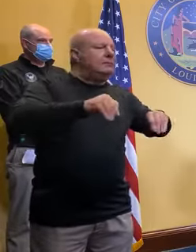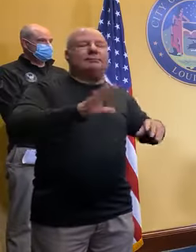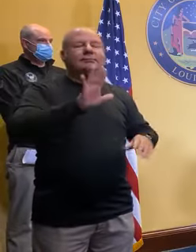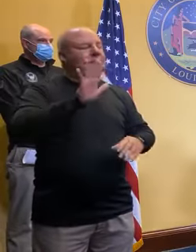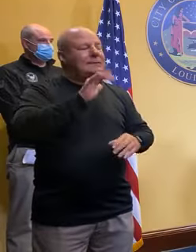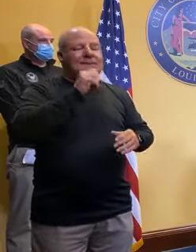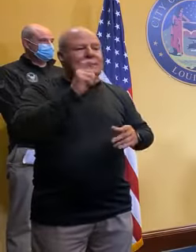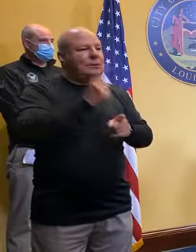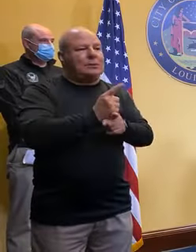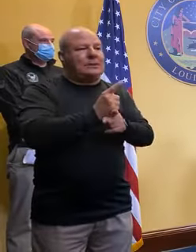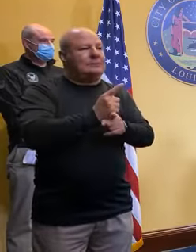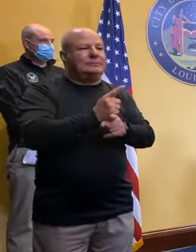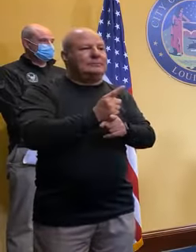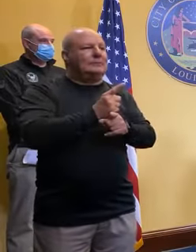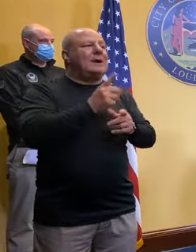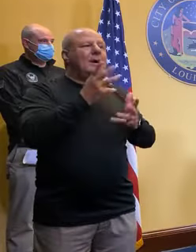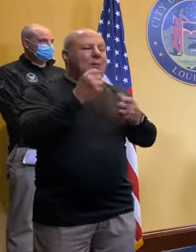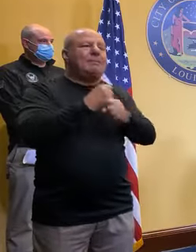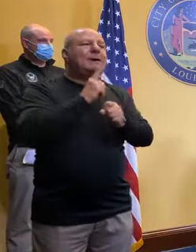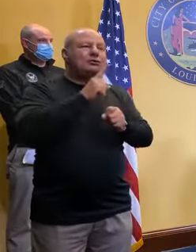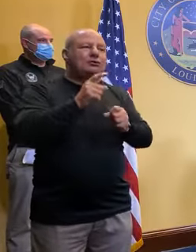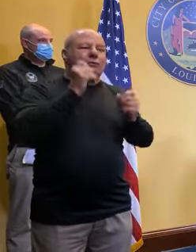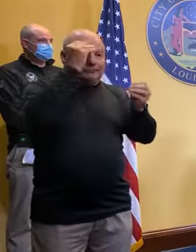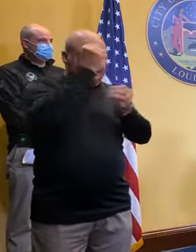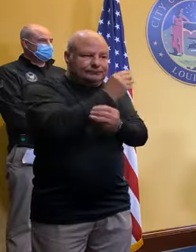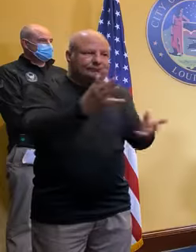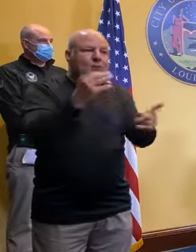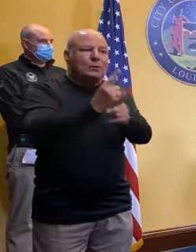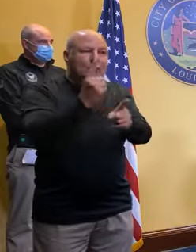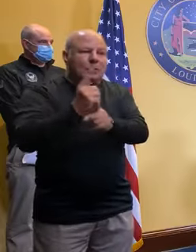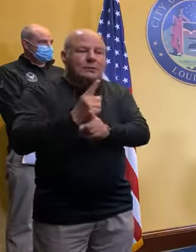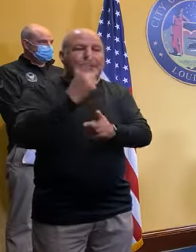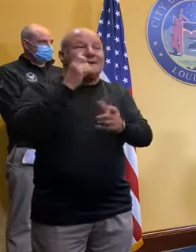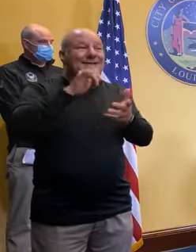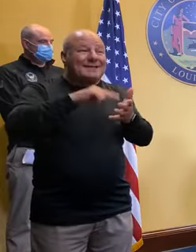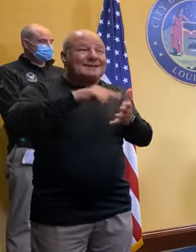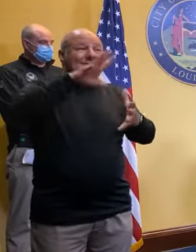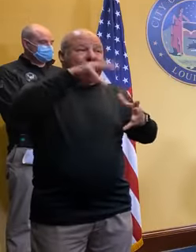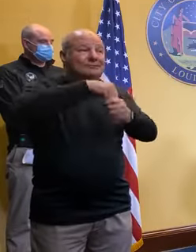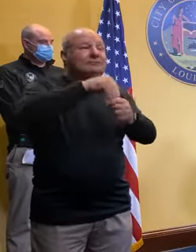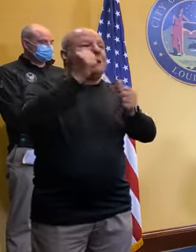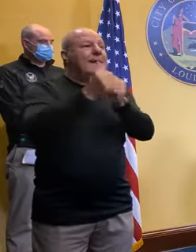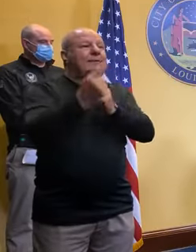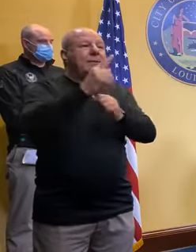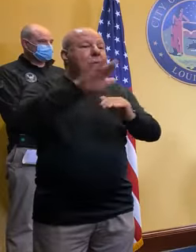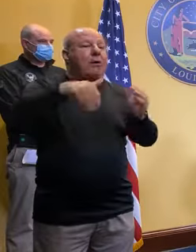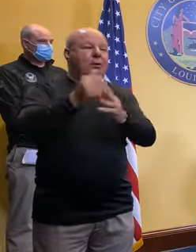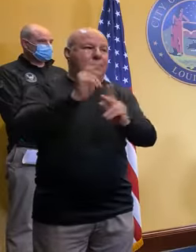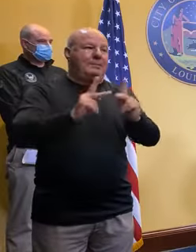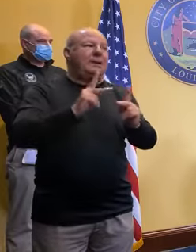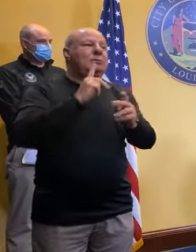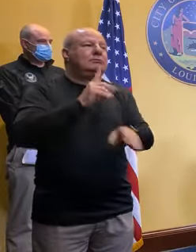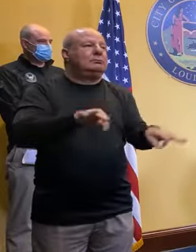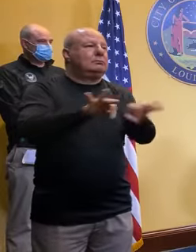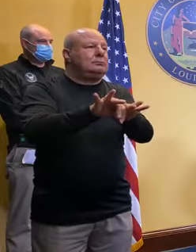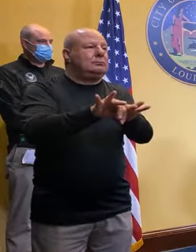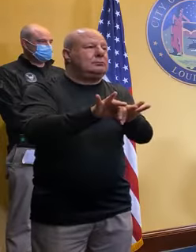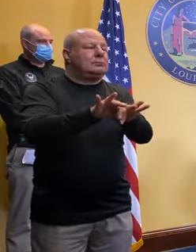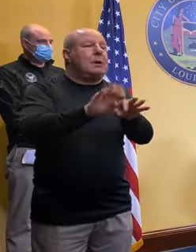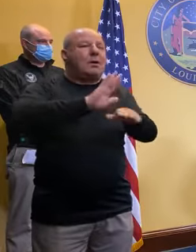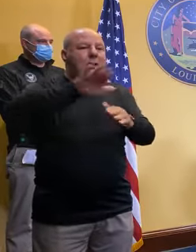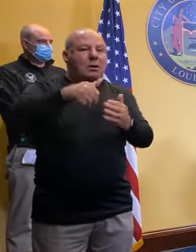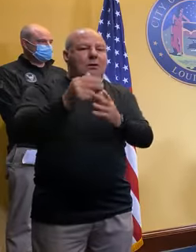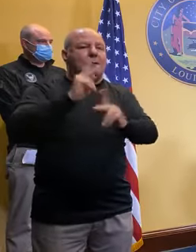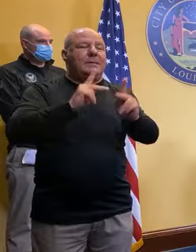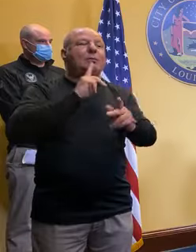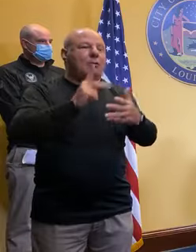make sure I push back appropriately, because this is about everybody. All of our people, they matter, and all of our people